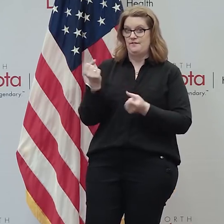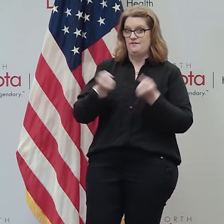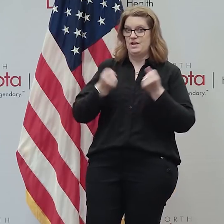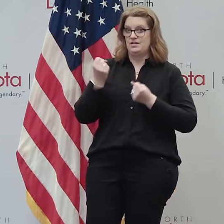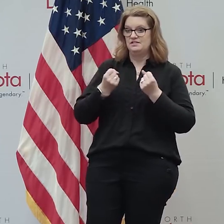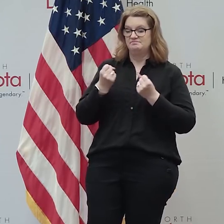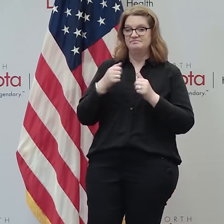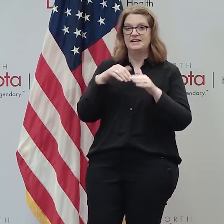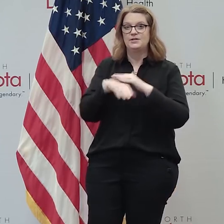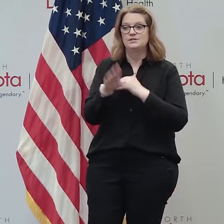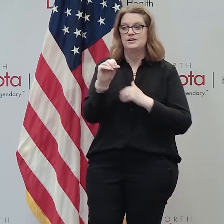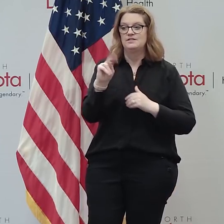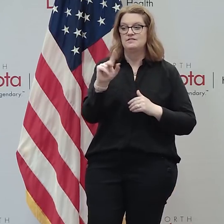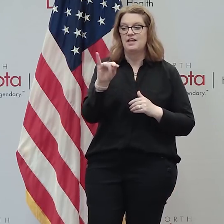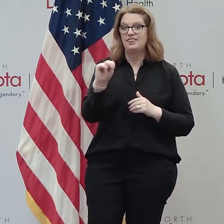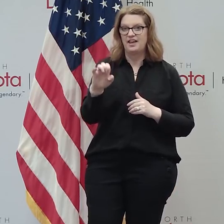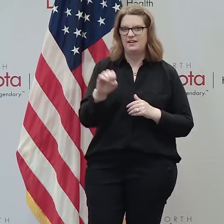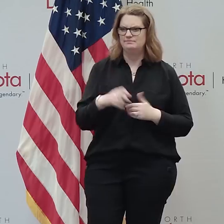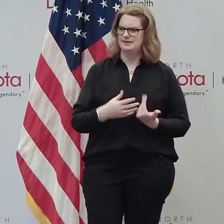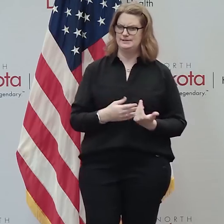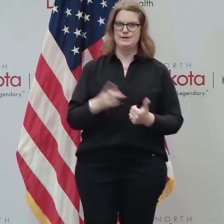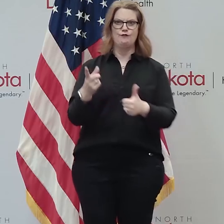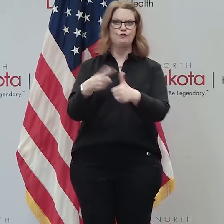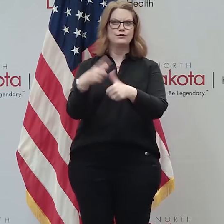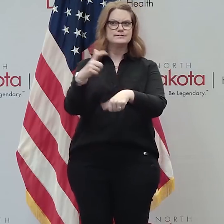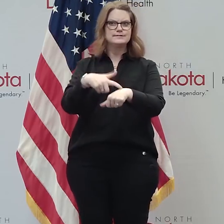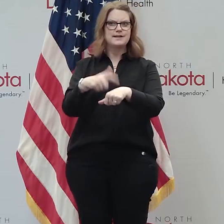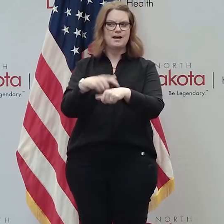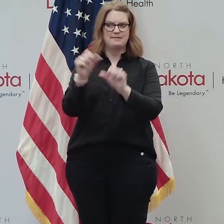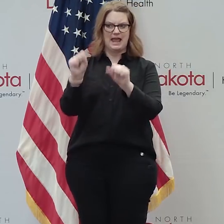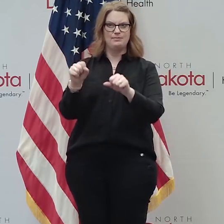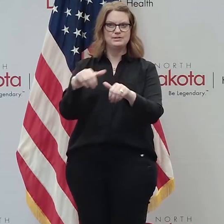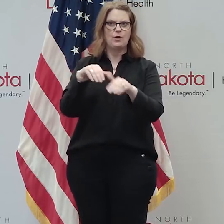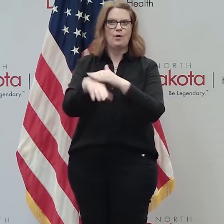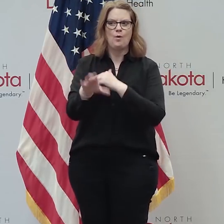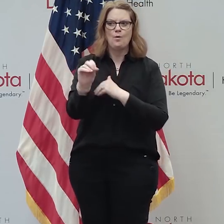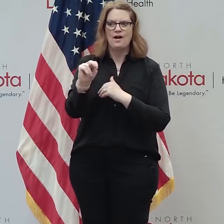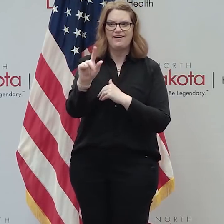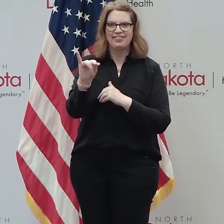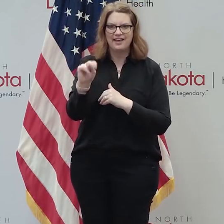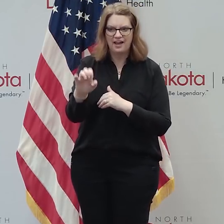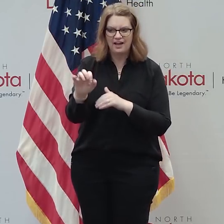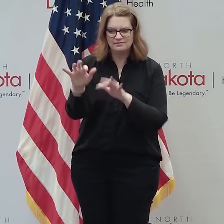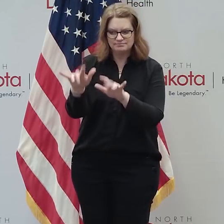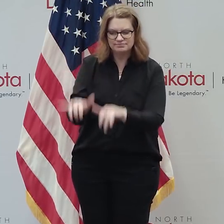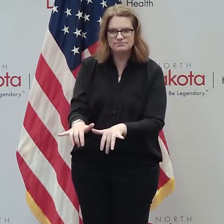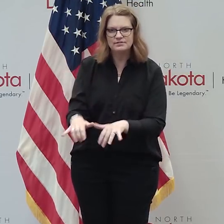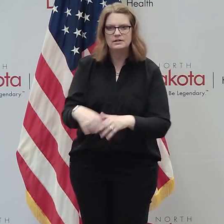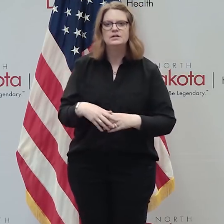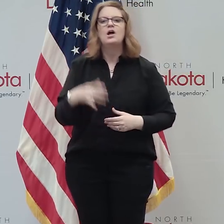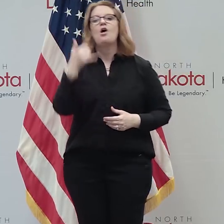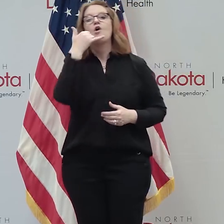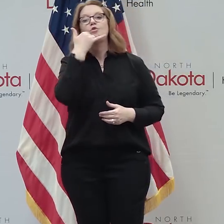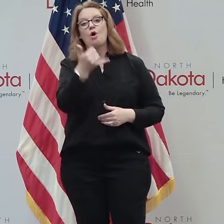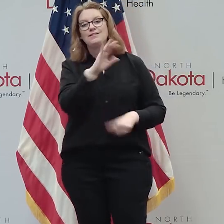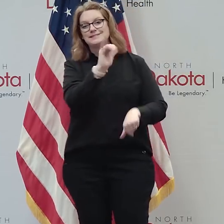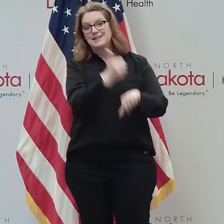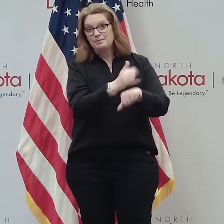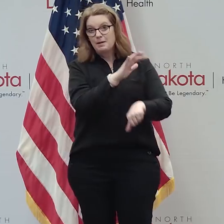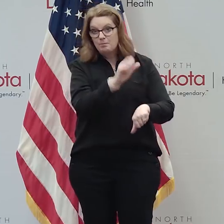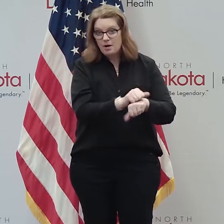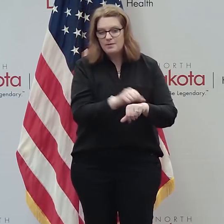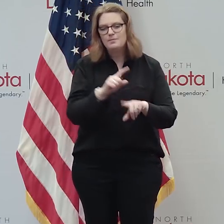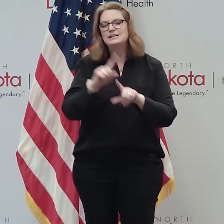that online. He says that's the first time in his career they've been able to do that. So again, call the number if you've got to do something in person, but be sure to check